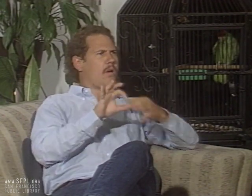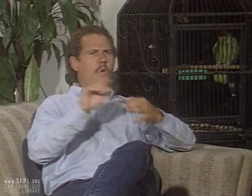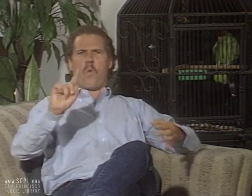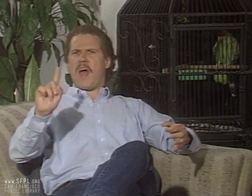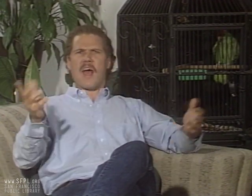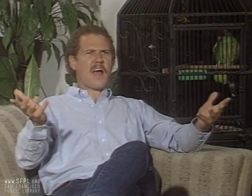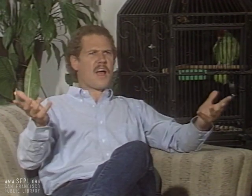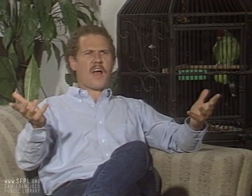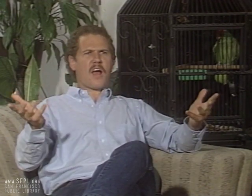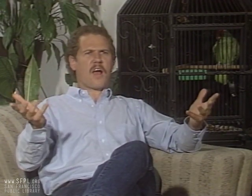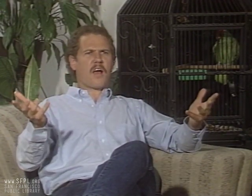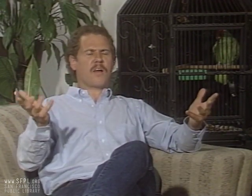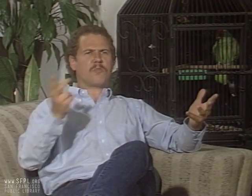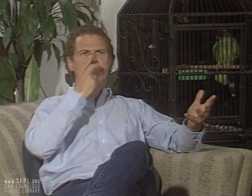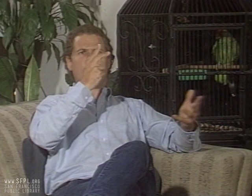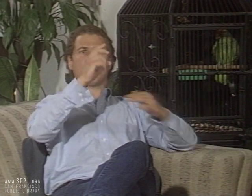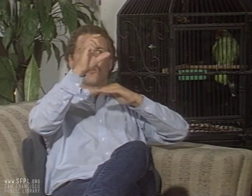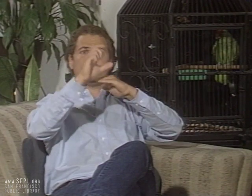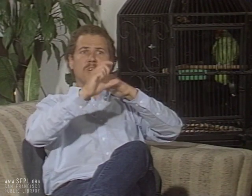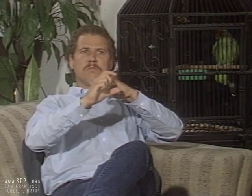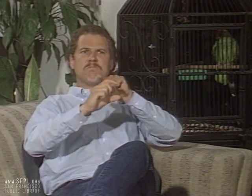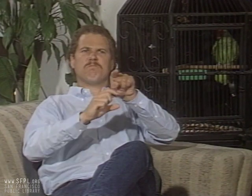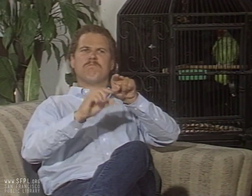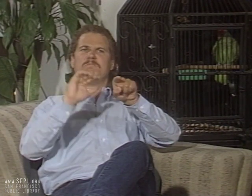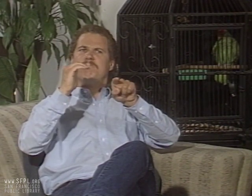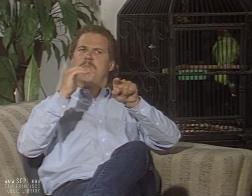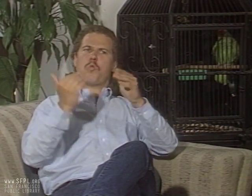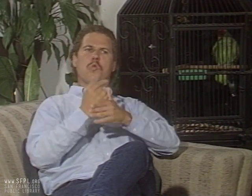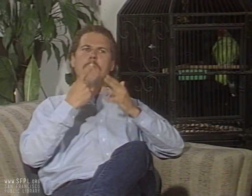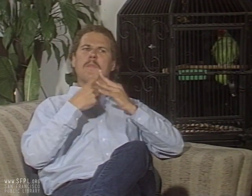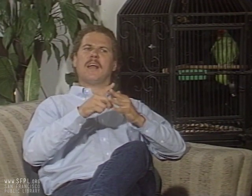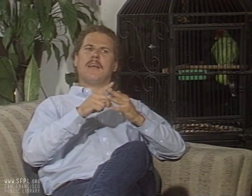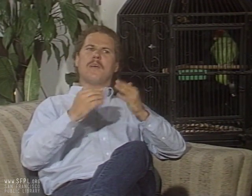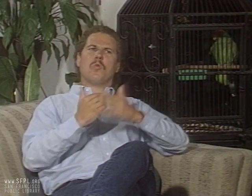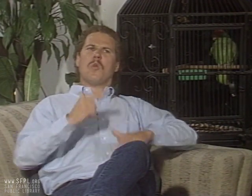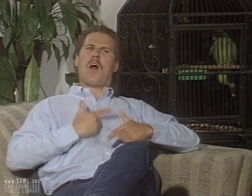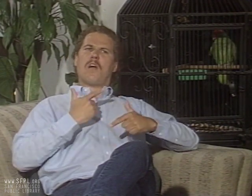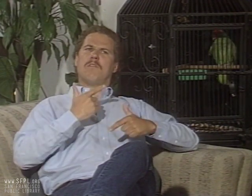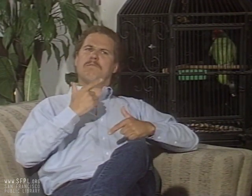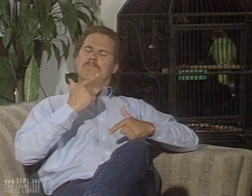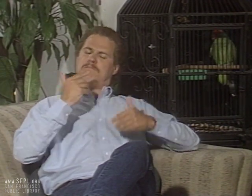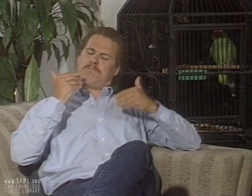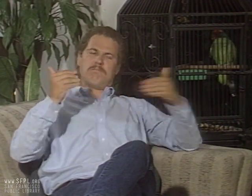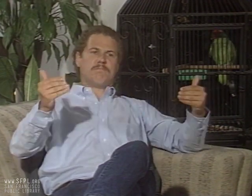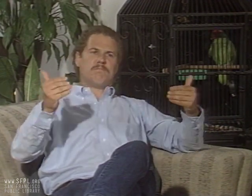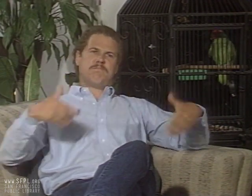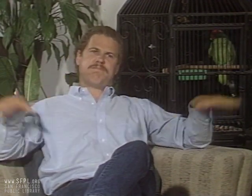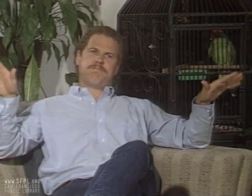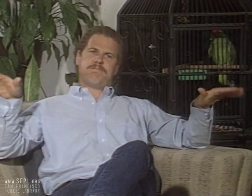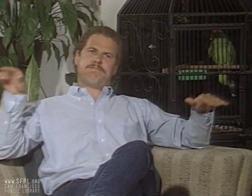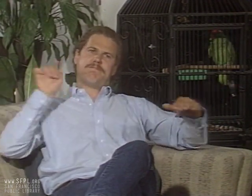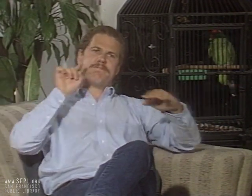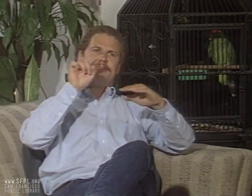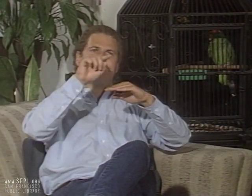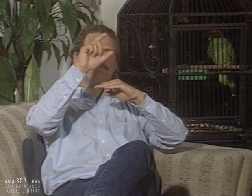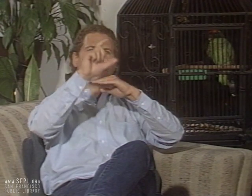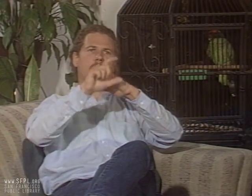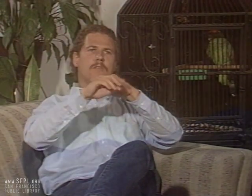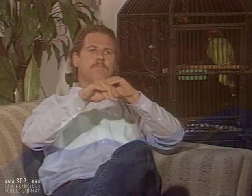birds. Totally homeless, he flew toward the setting sun in the hope of somehow finding a new home and others